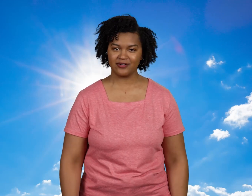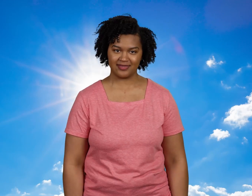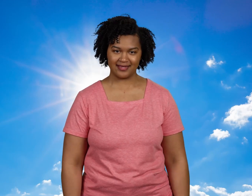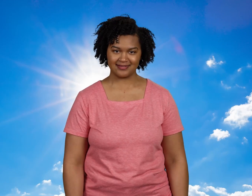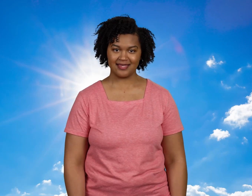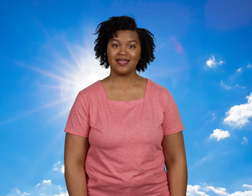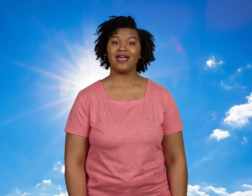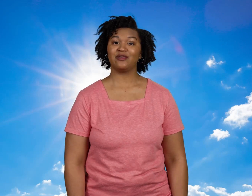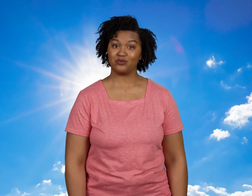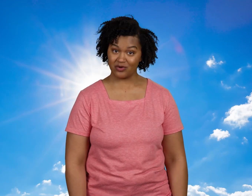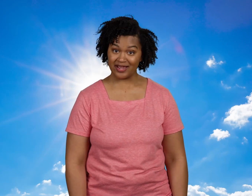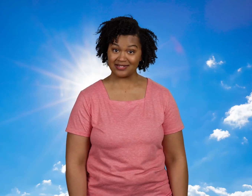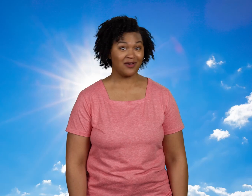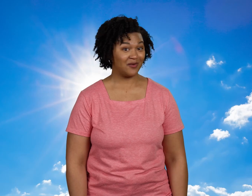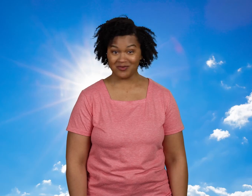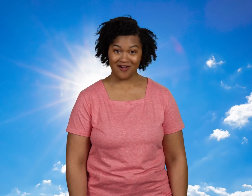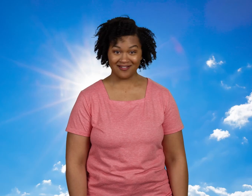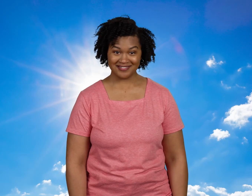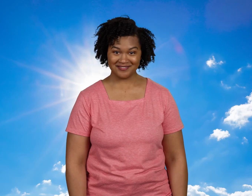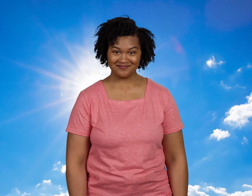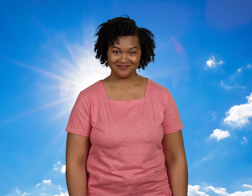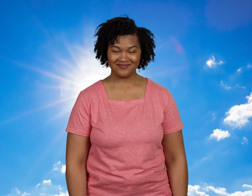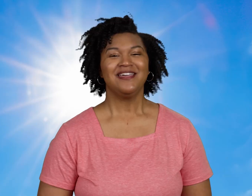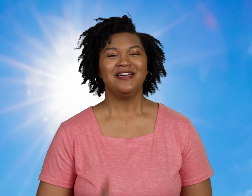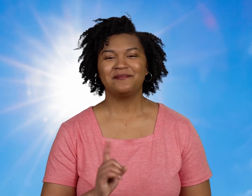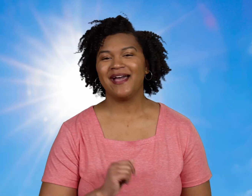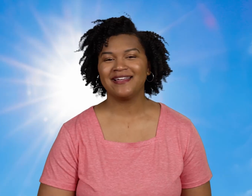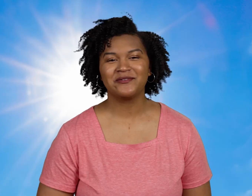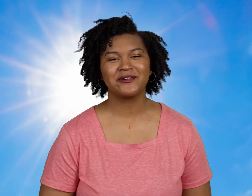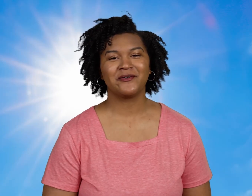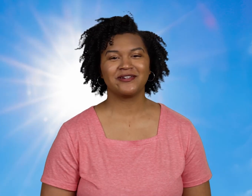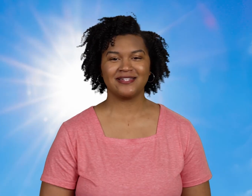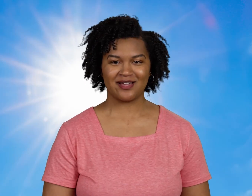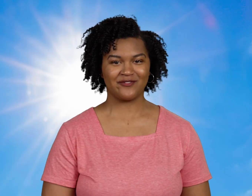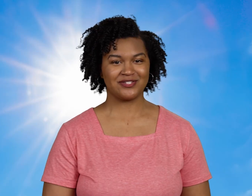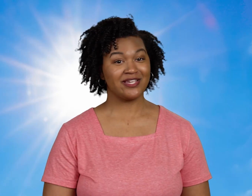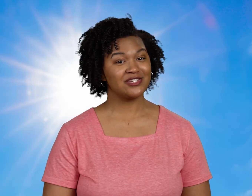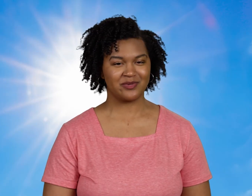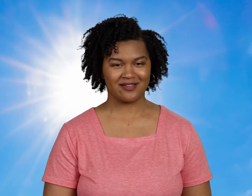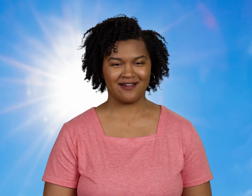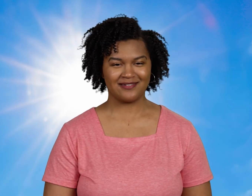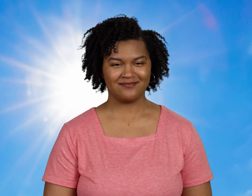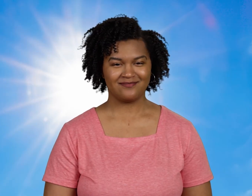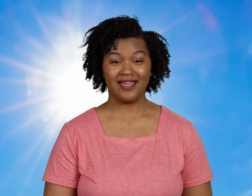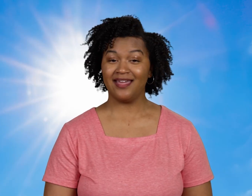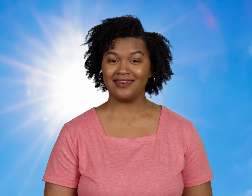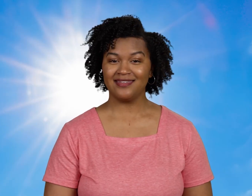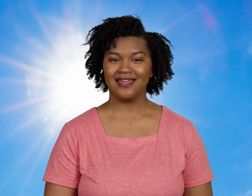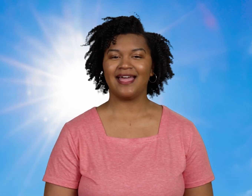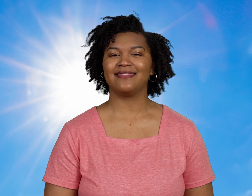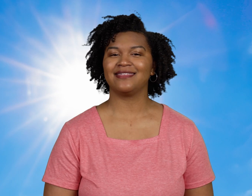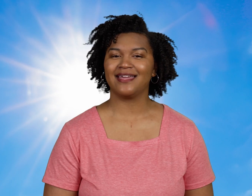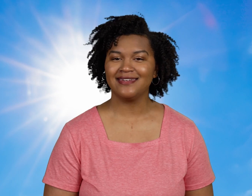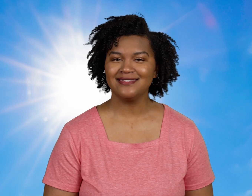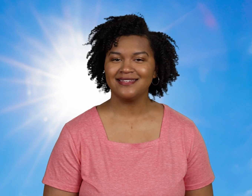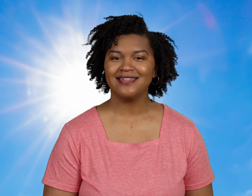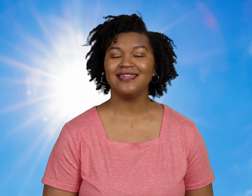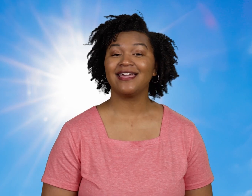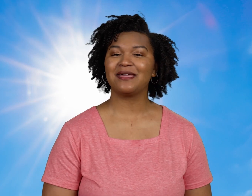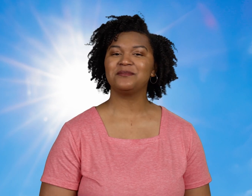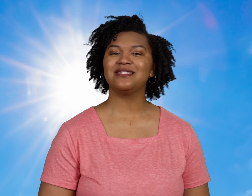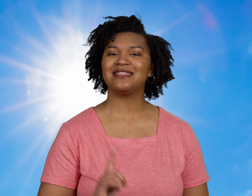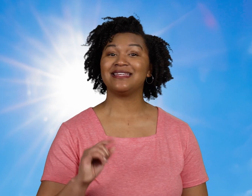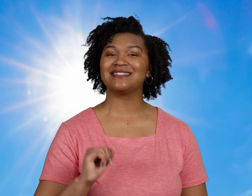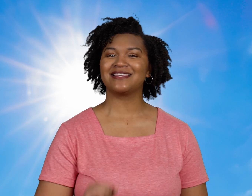of hard things and right all wrongs. Habakkuk recorded his conversation with God, and at the end,